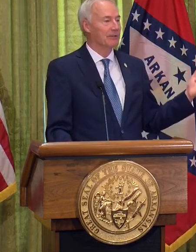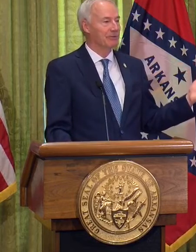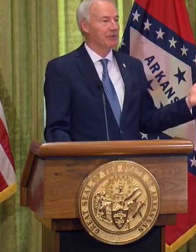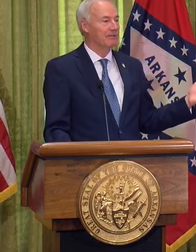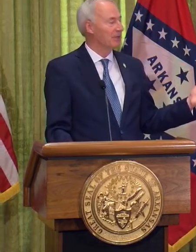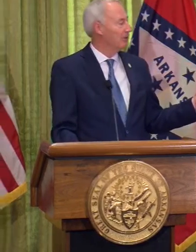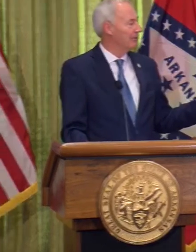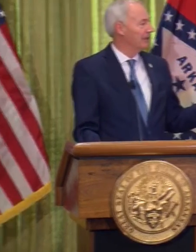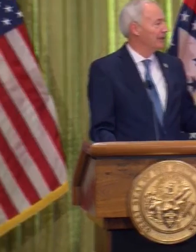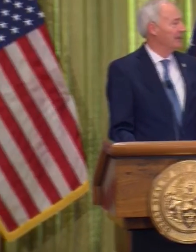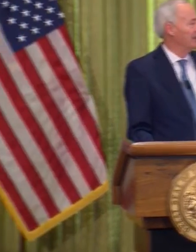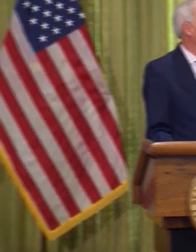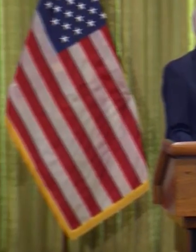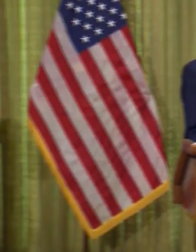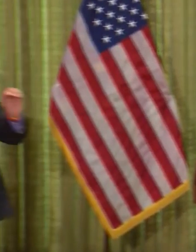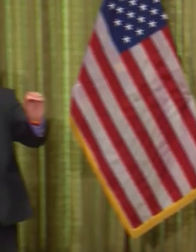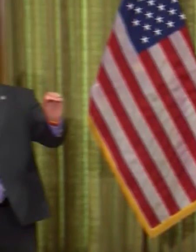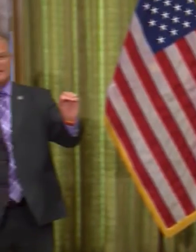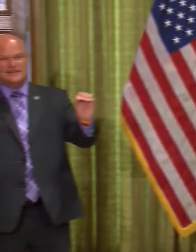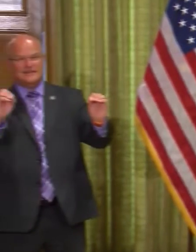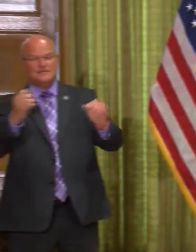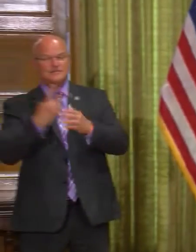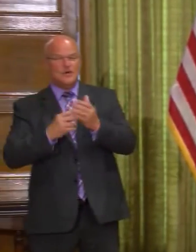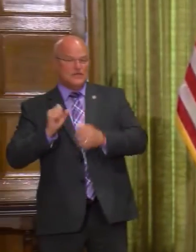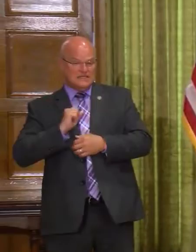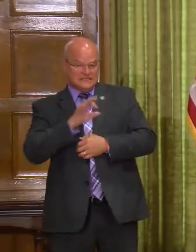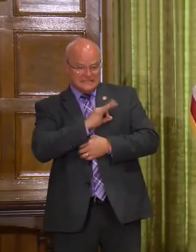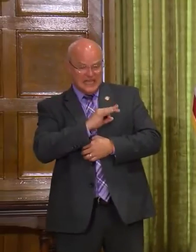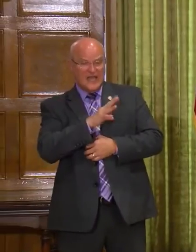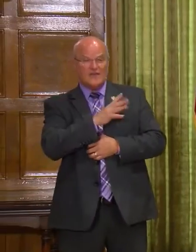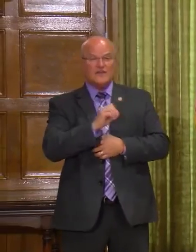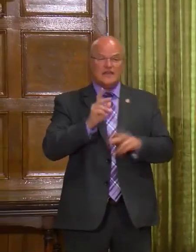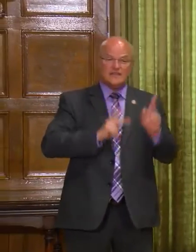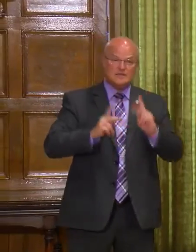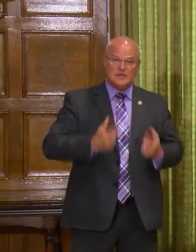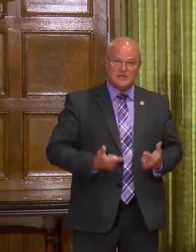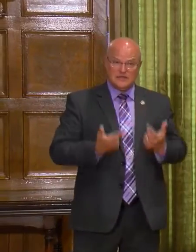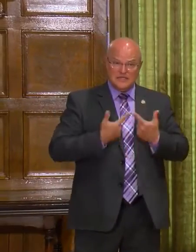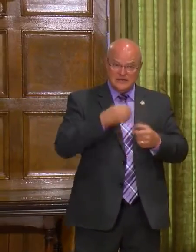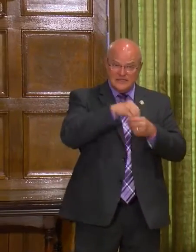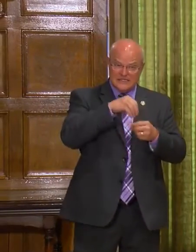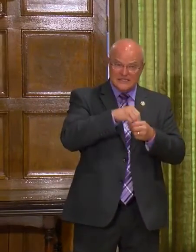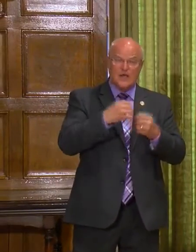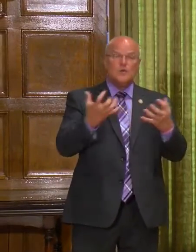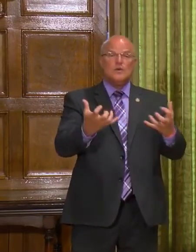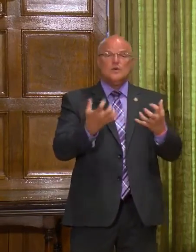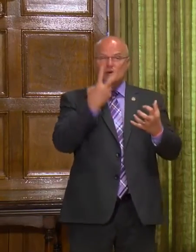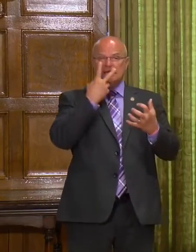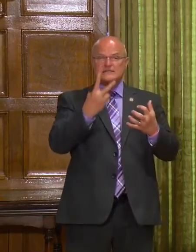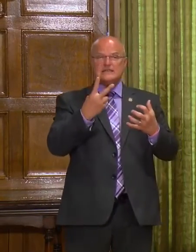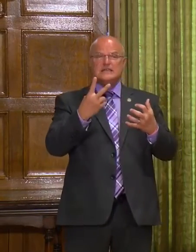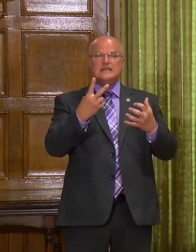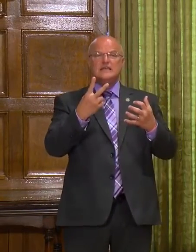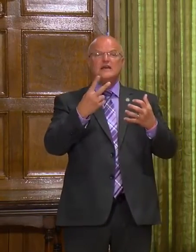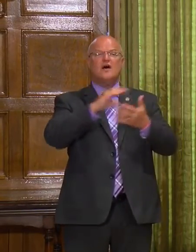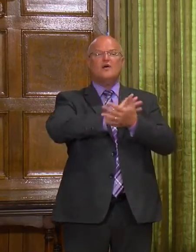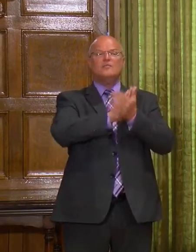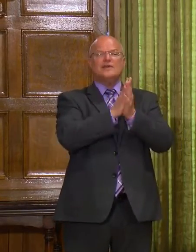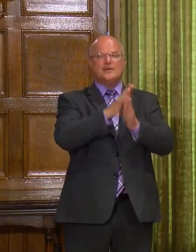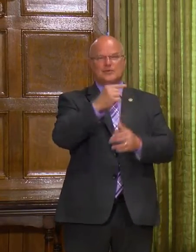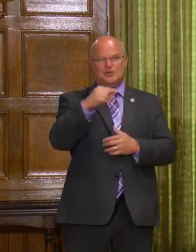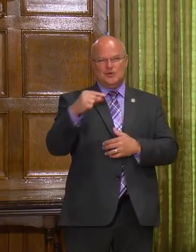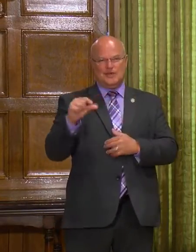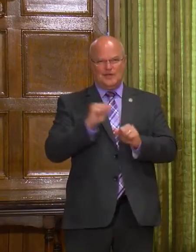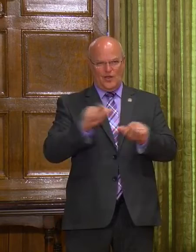are totally free of COVID, both staff and residents. We want to see all of those move to a green